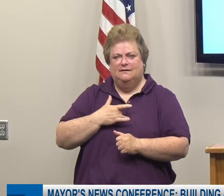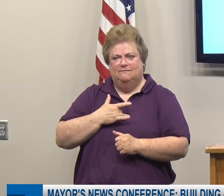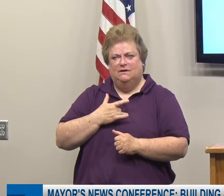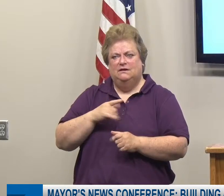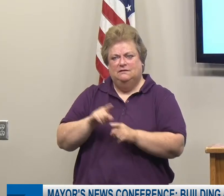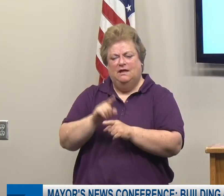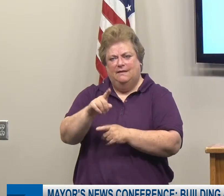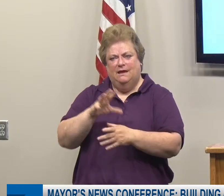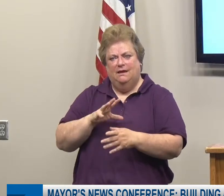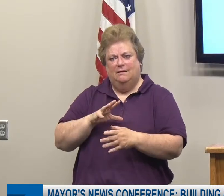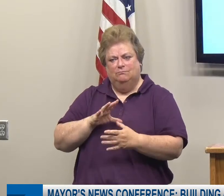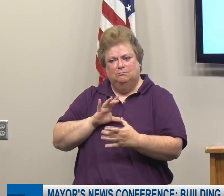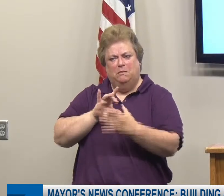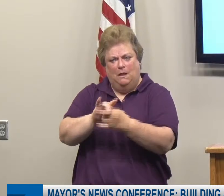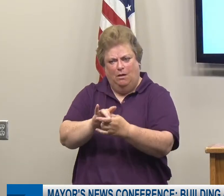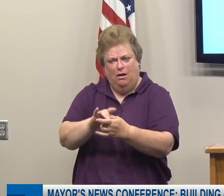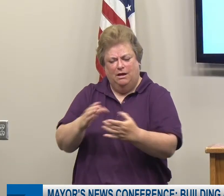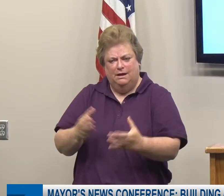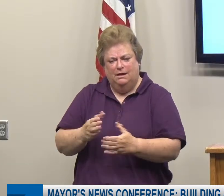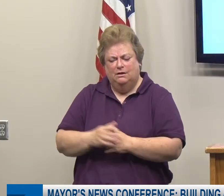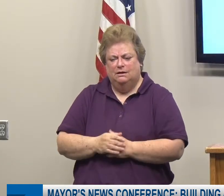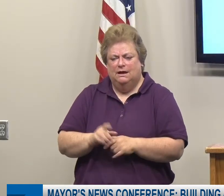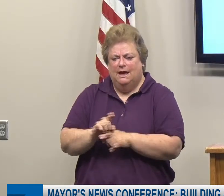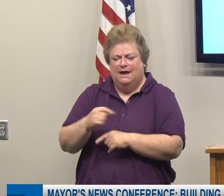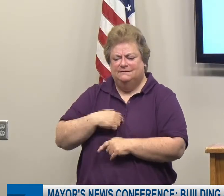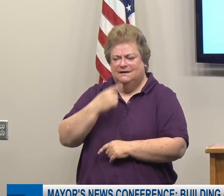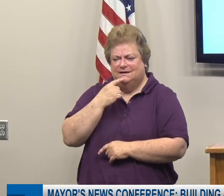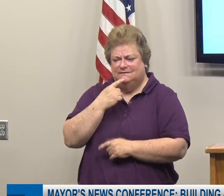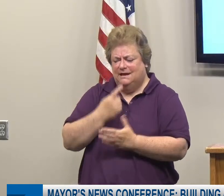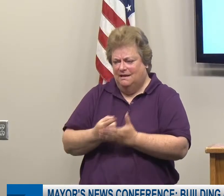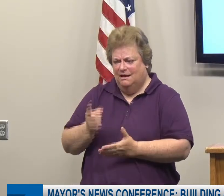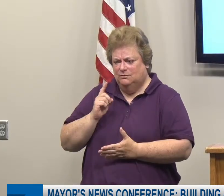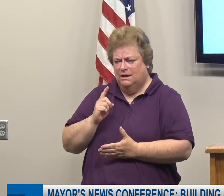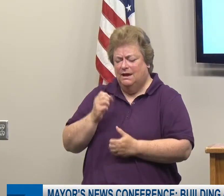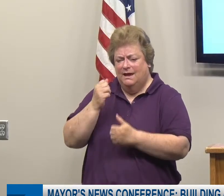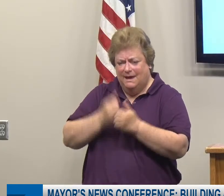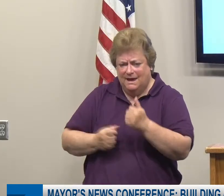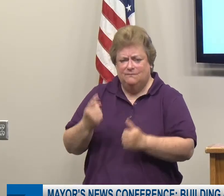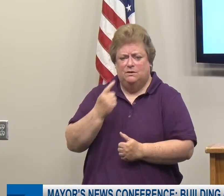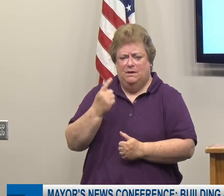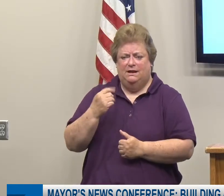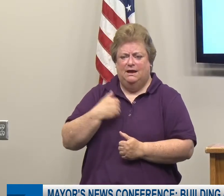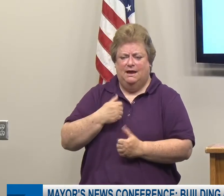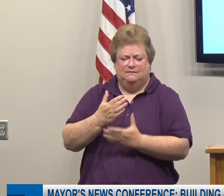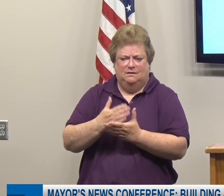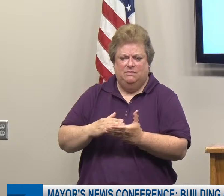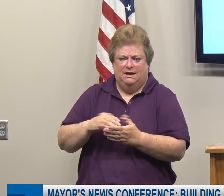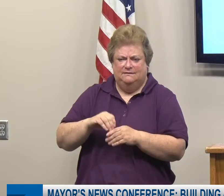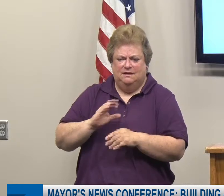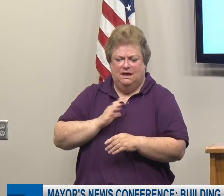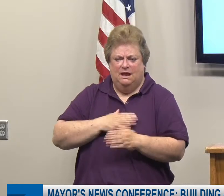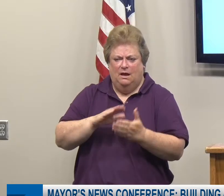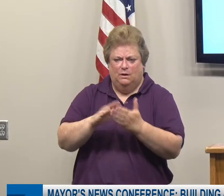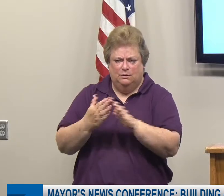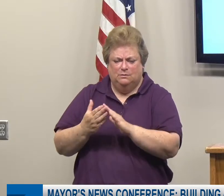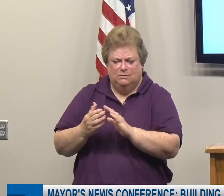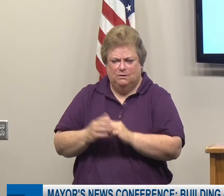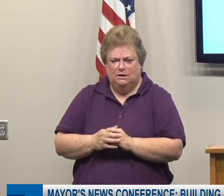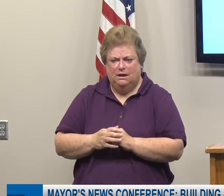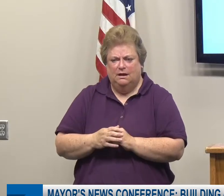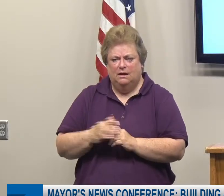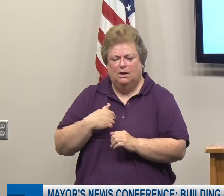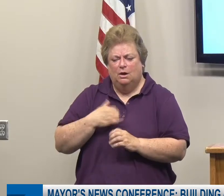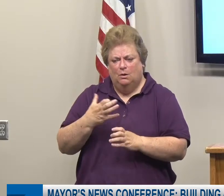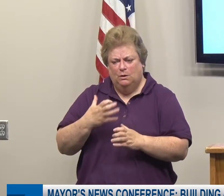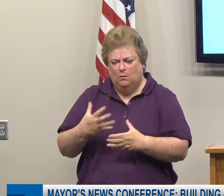belonging. As I stated last week, everyone has a part to play in this work. We create transformed, inclusive